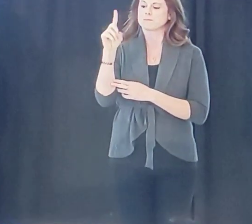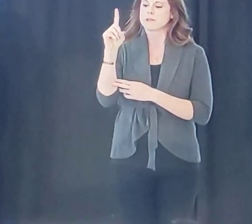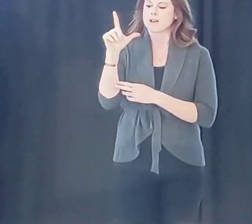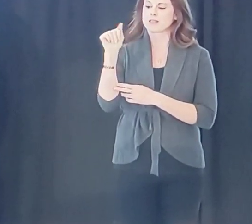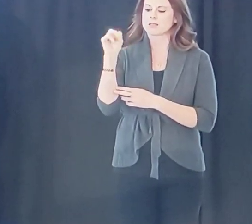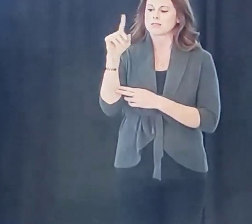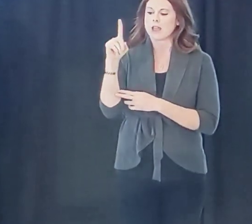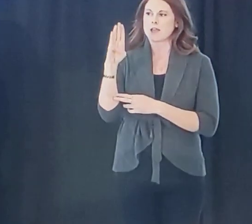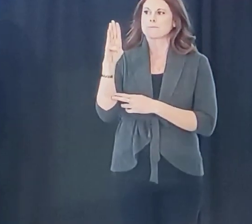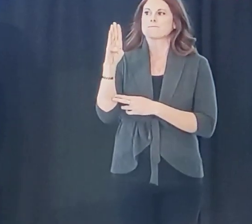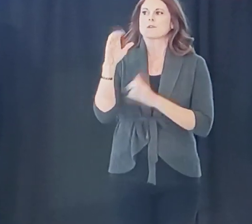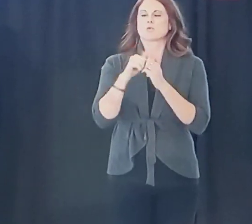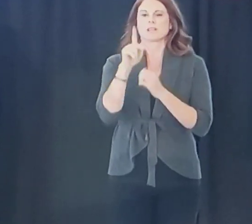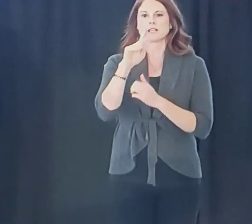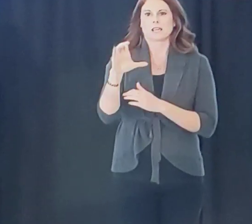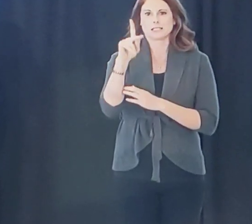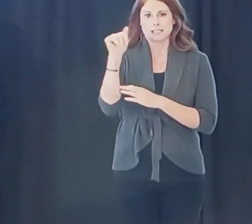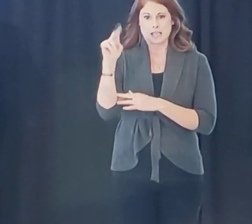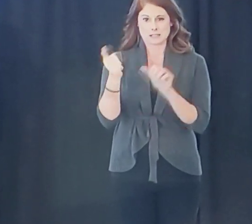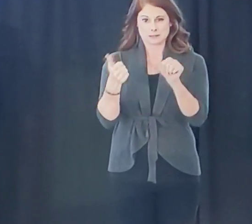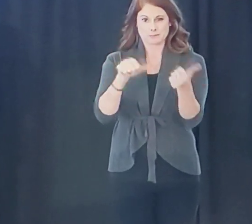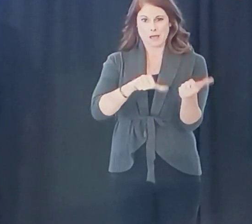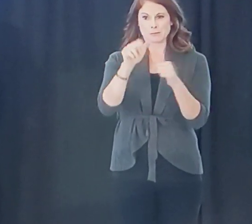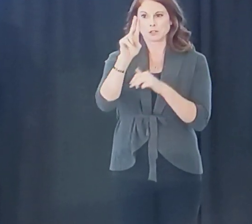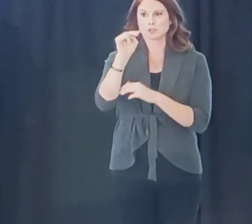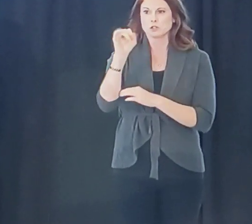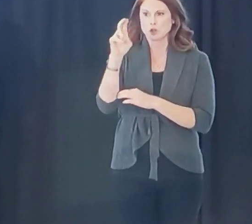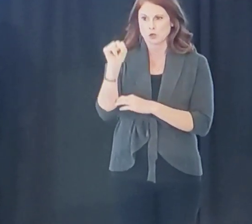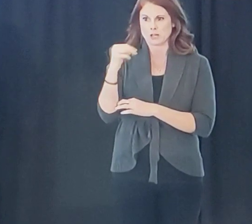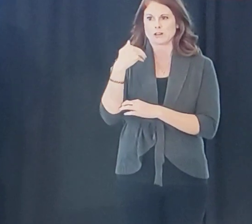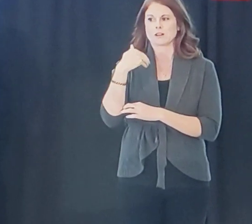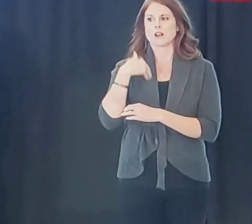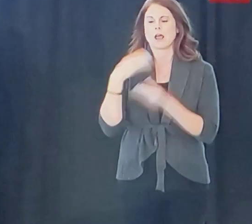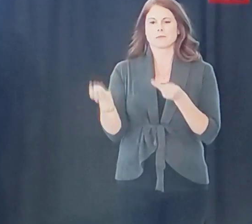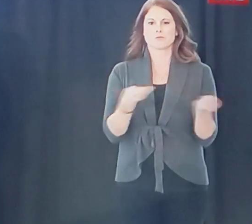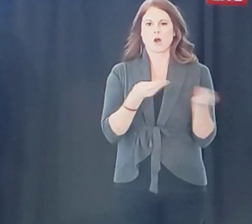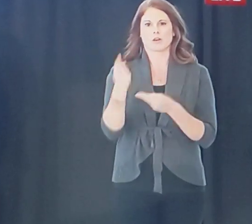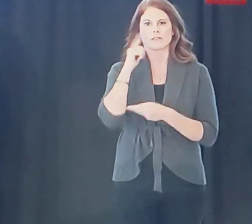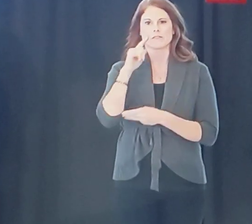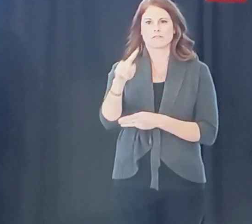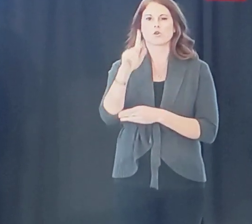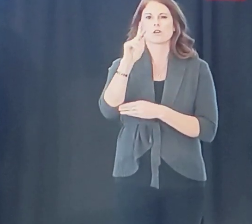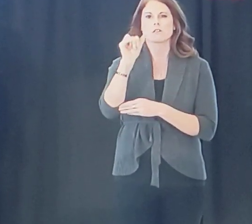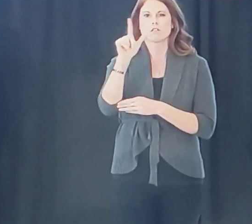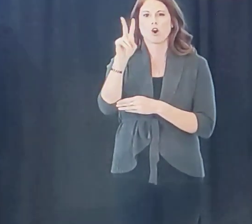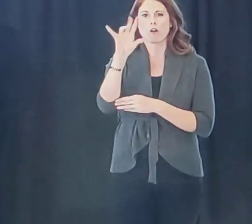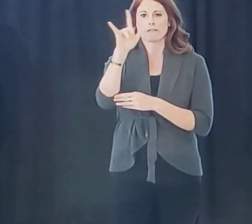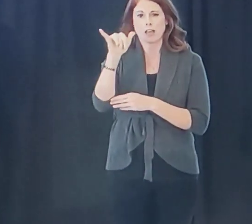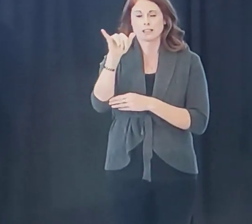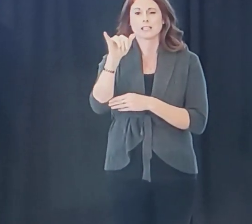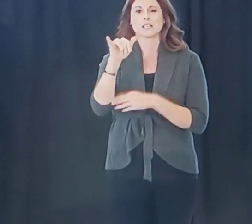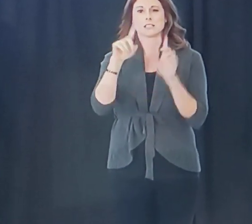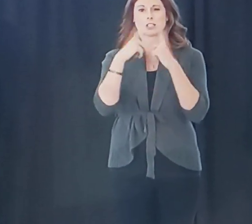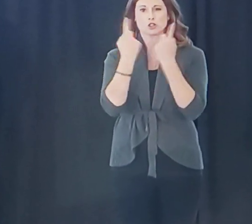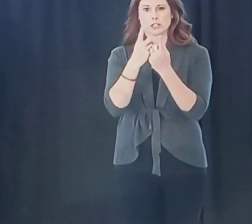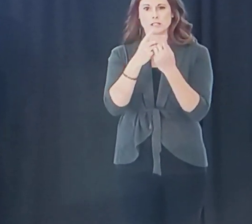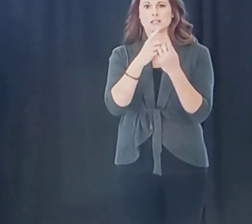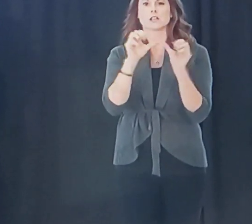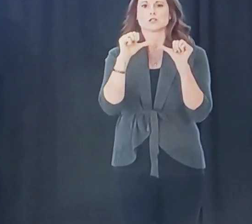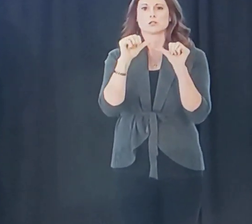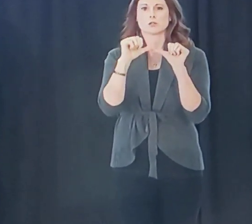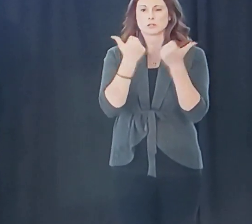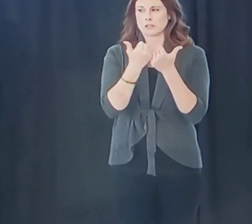with the Kansas City, Kansas Baptist Ministers Union. I'm the moderator of Call Valley Missionary Baptist District Association that